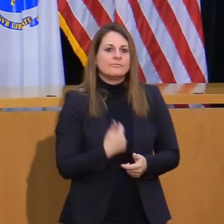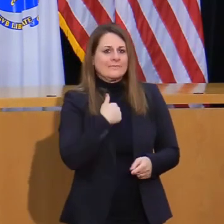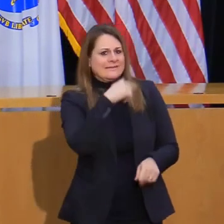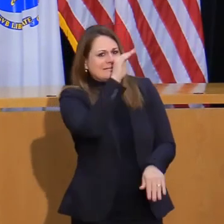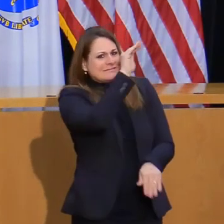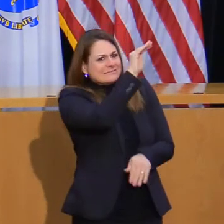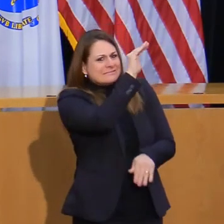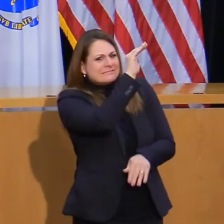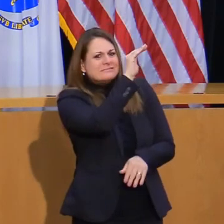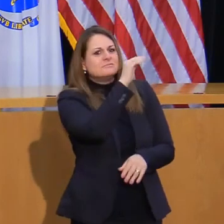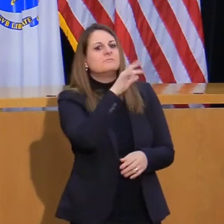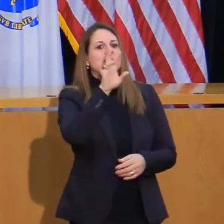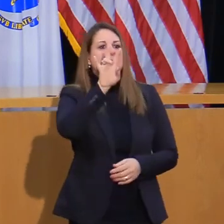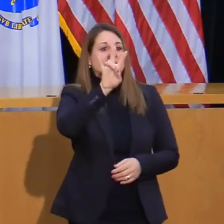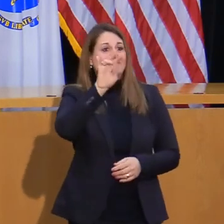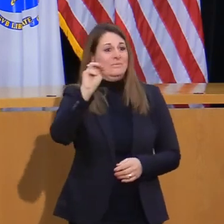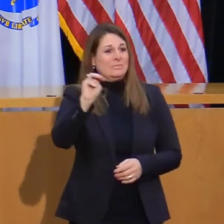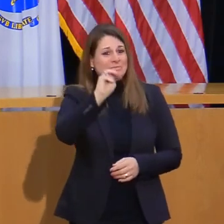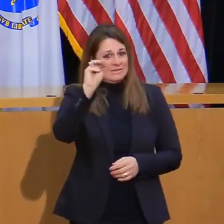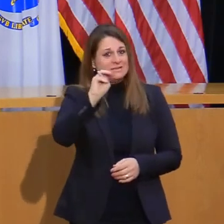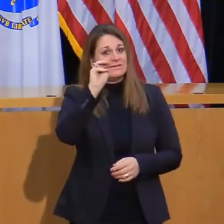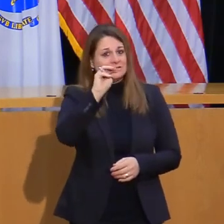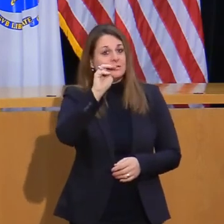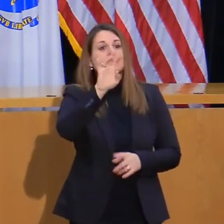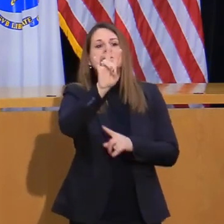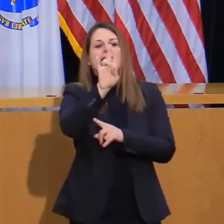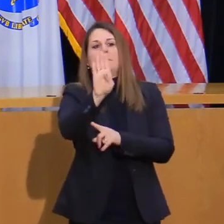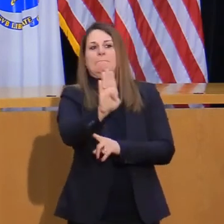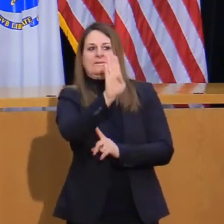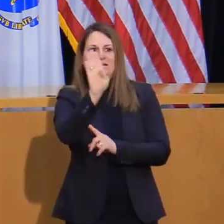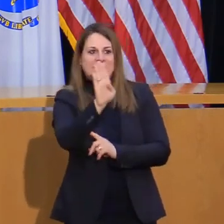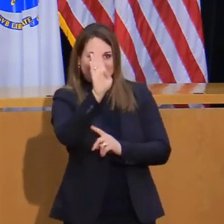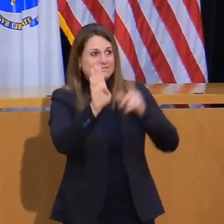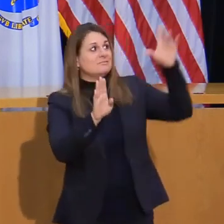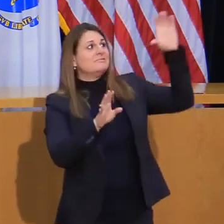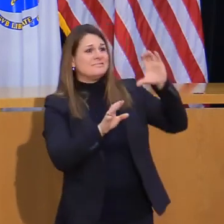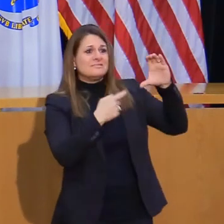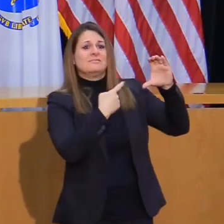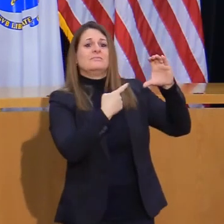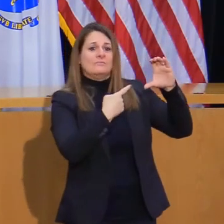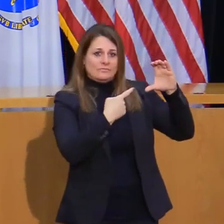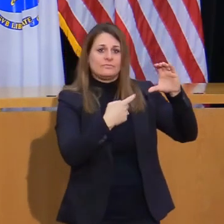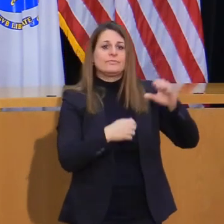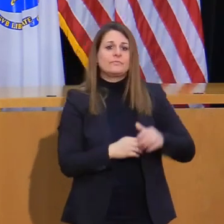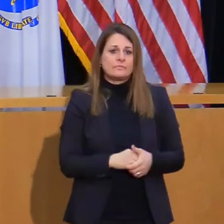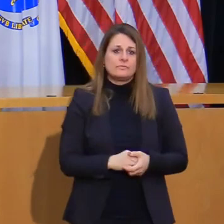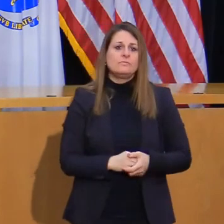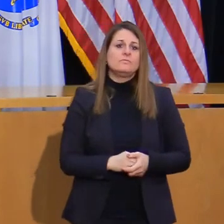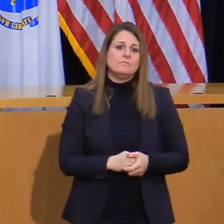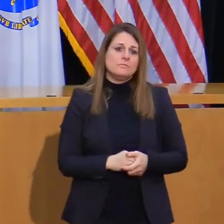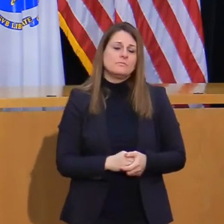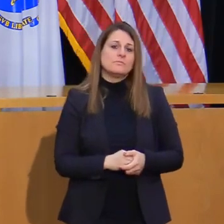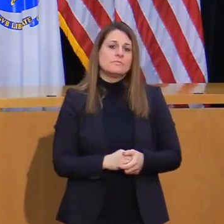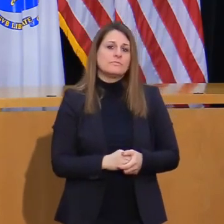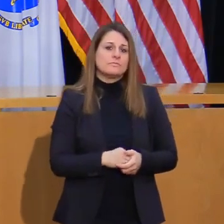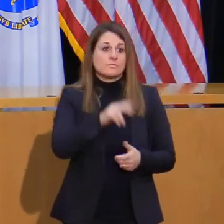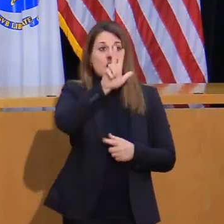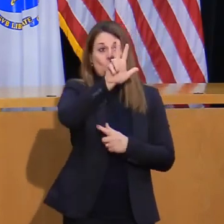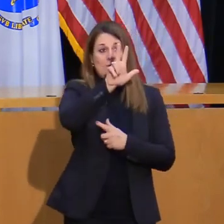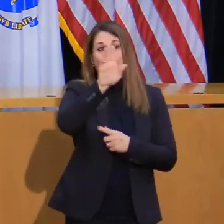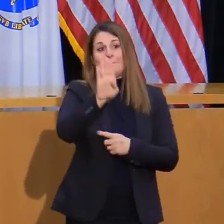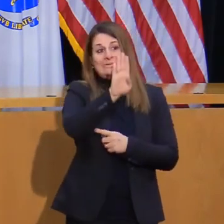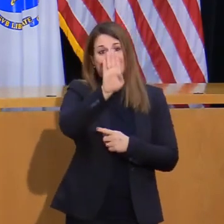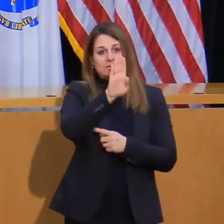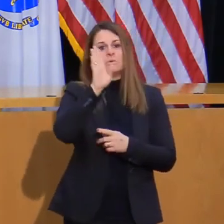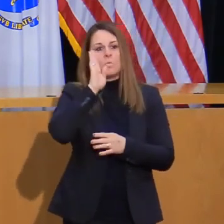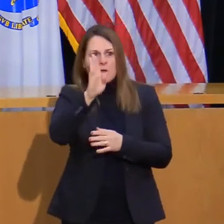$7.9 billion in direct aid, and about $3.4 billion of that will go to counties, cities, and towns.